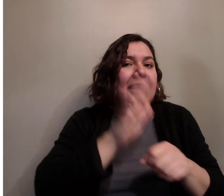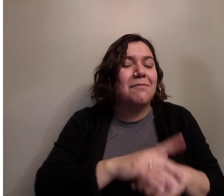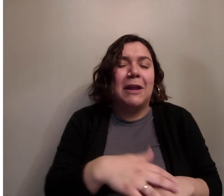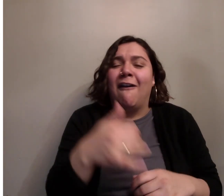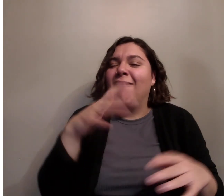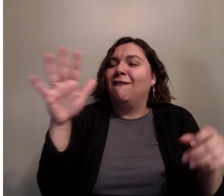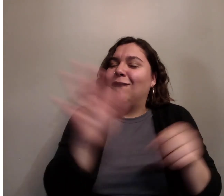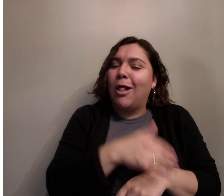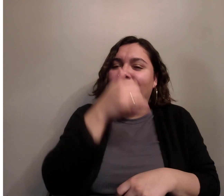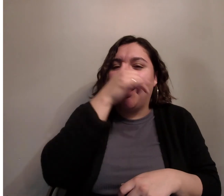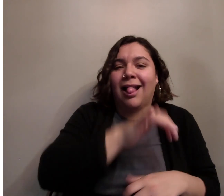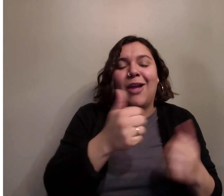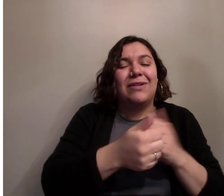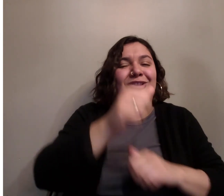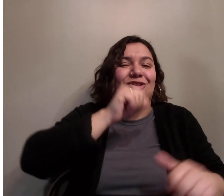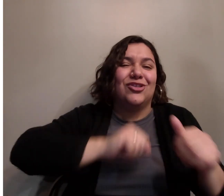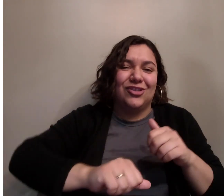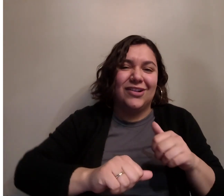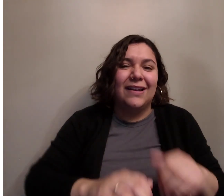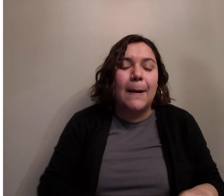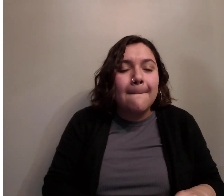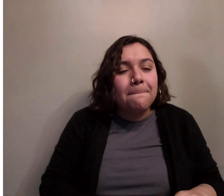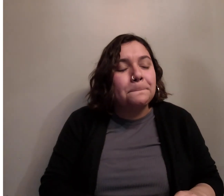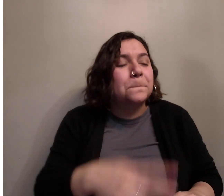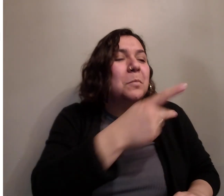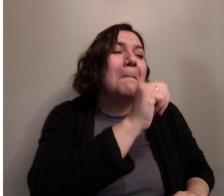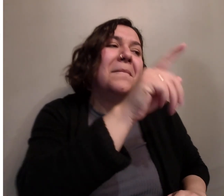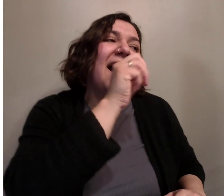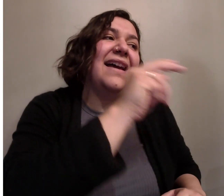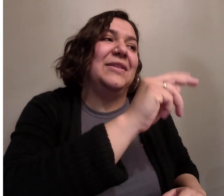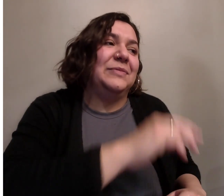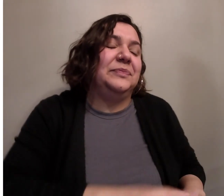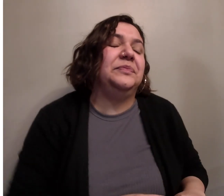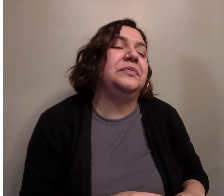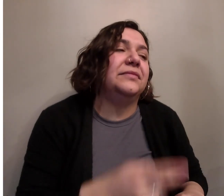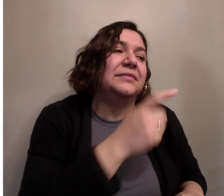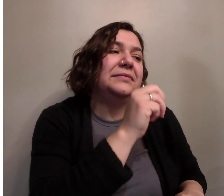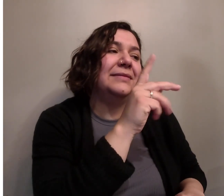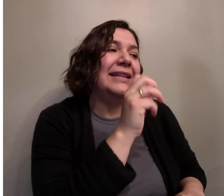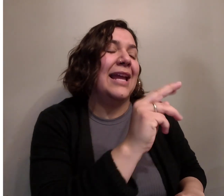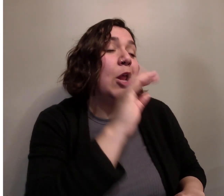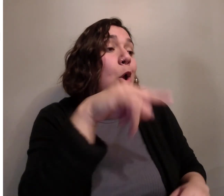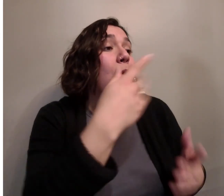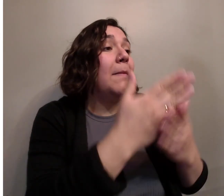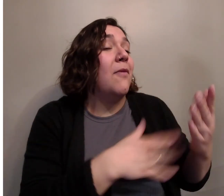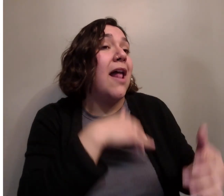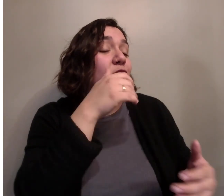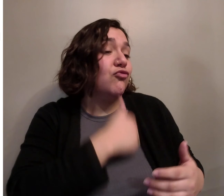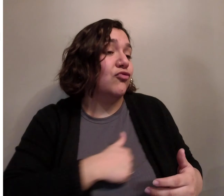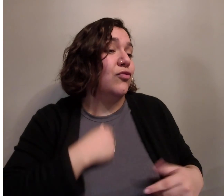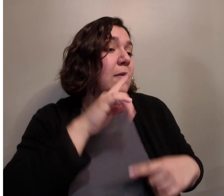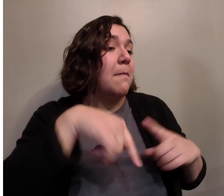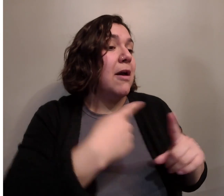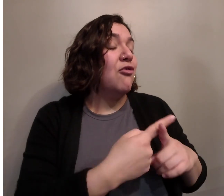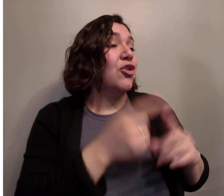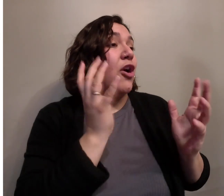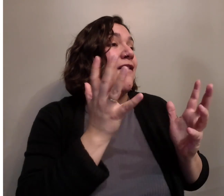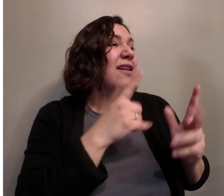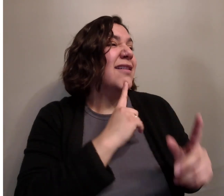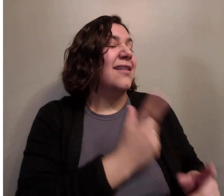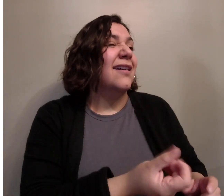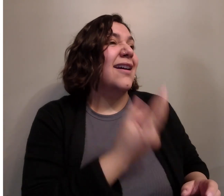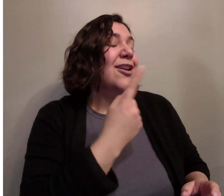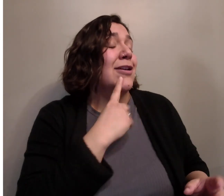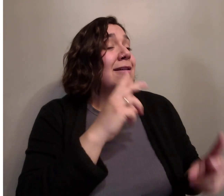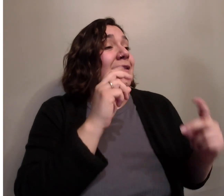all comfortable enough to be completely idiotic with each other. Patton, The only part I regret about